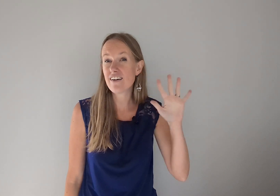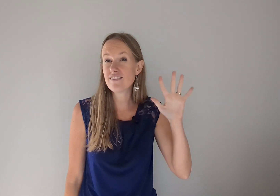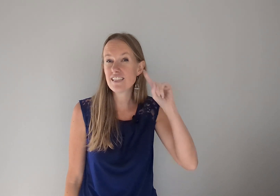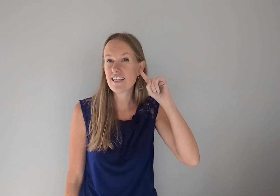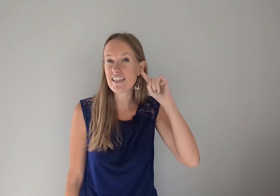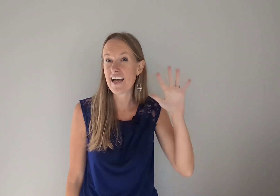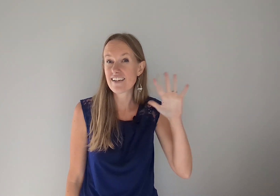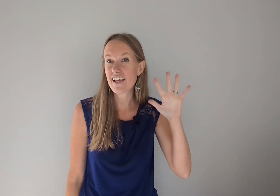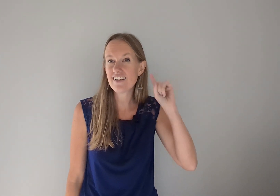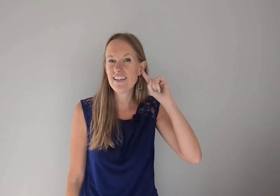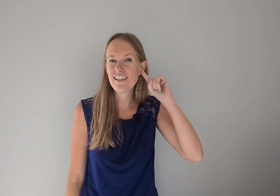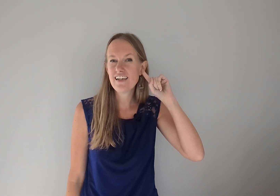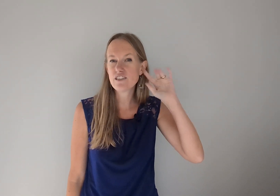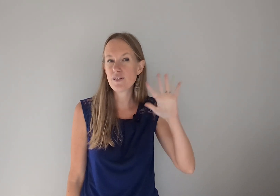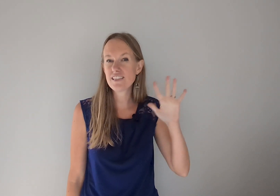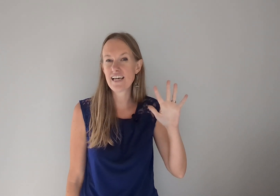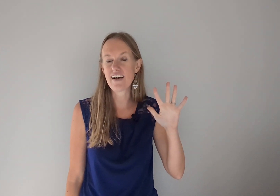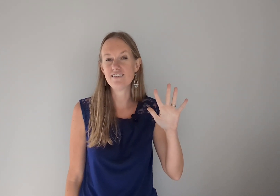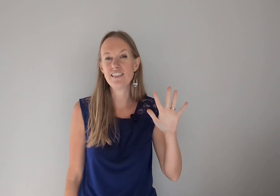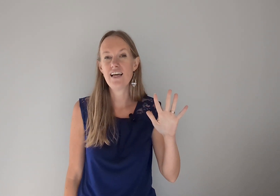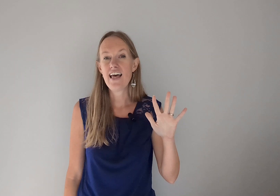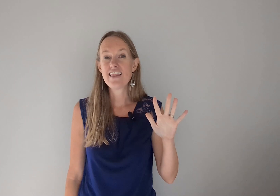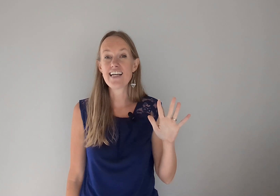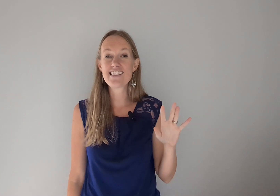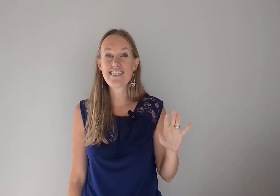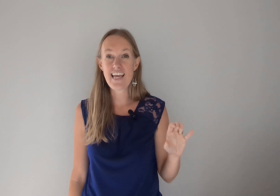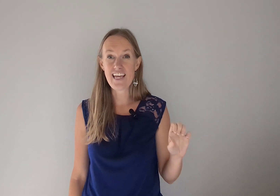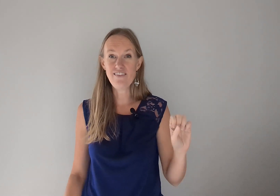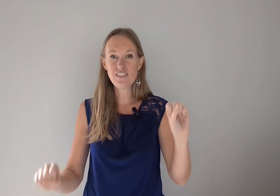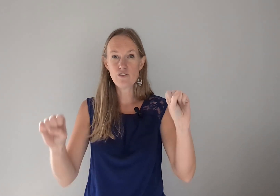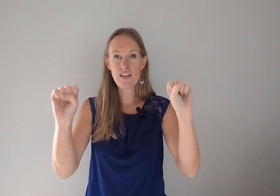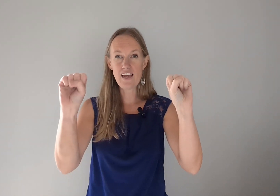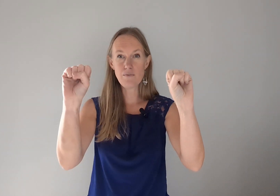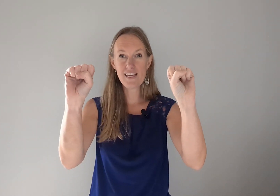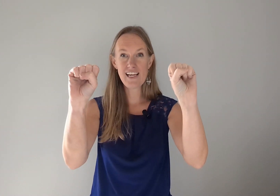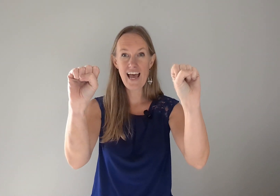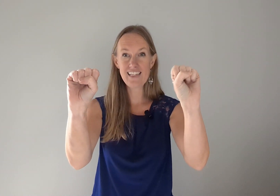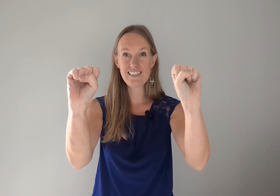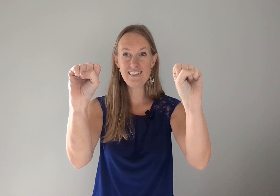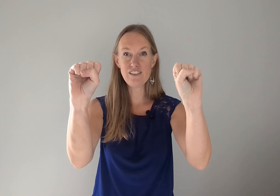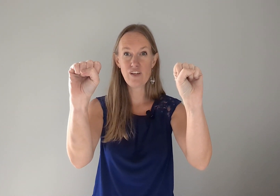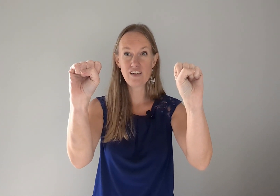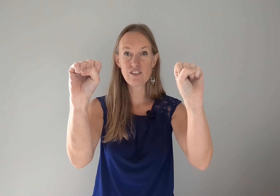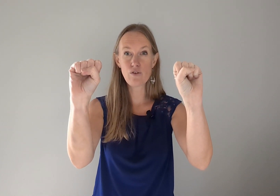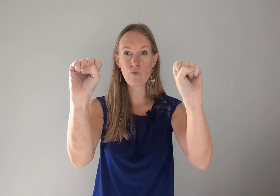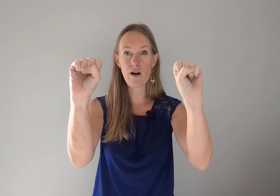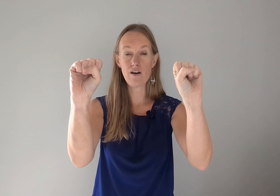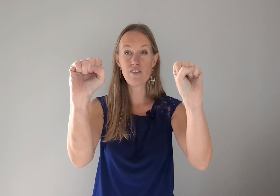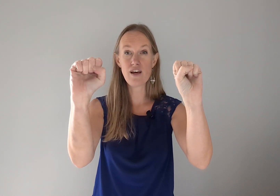sound like that, okay? How sweet the sound. That's saved. So for that, you're making S's, fingers across, or